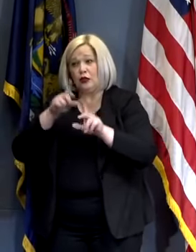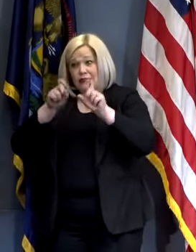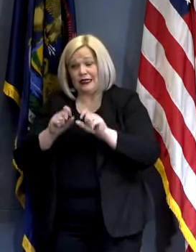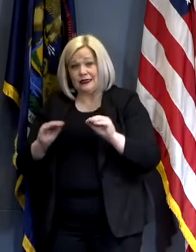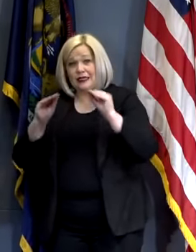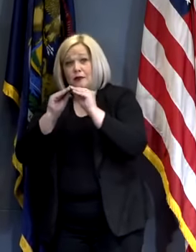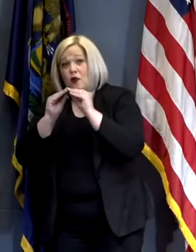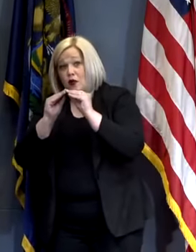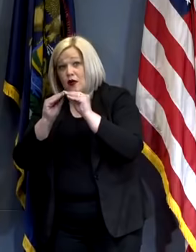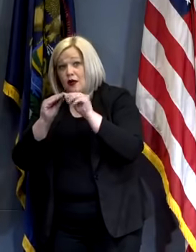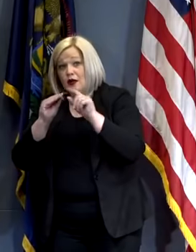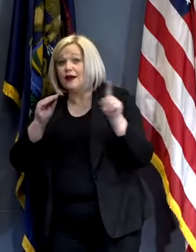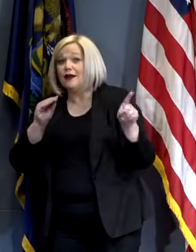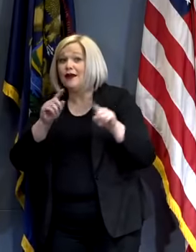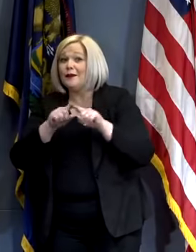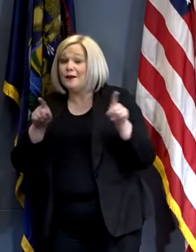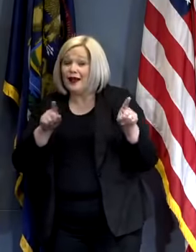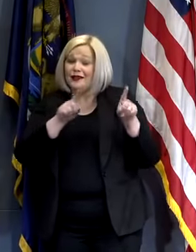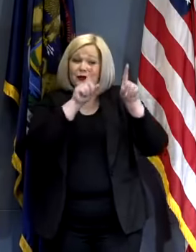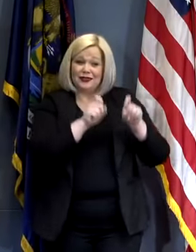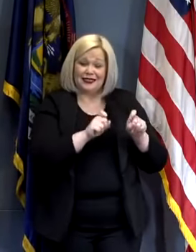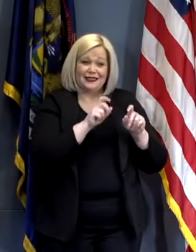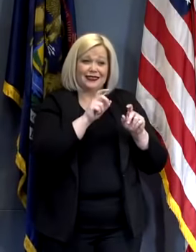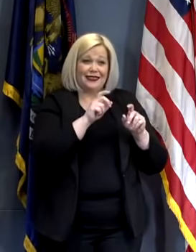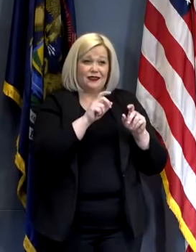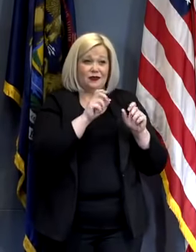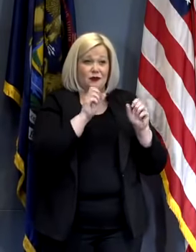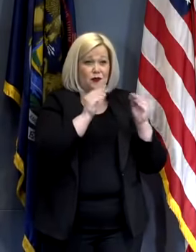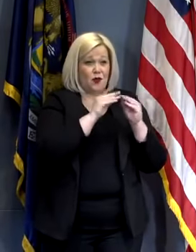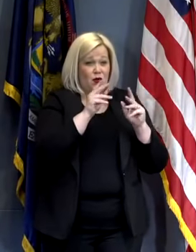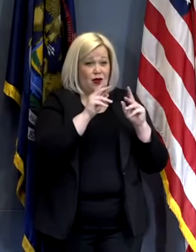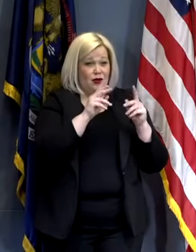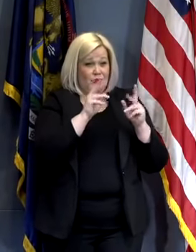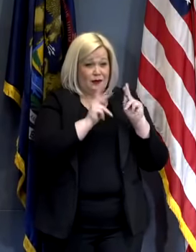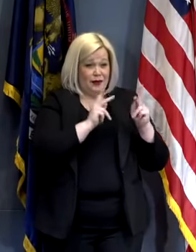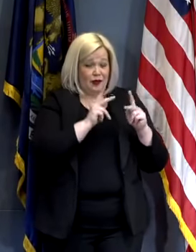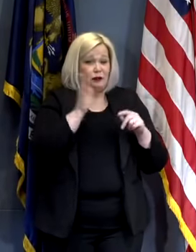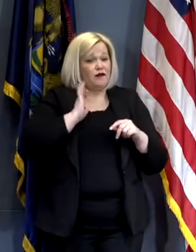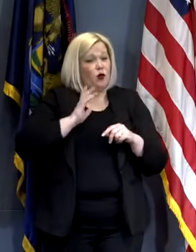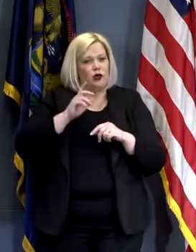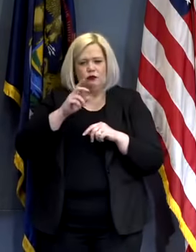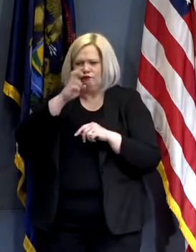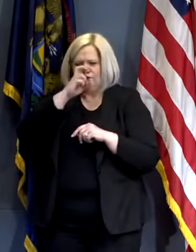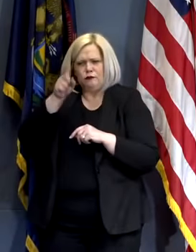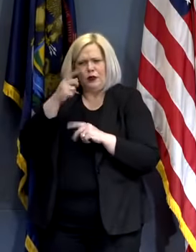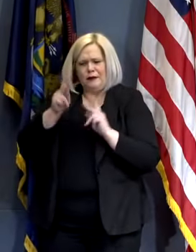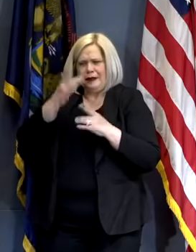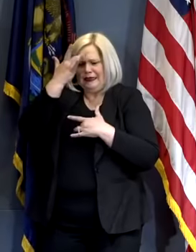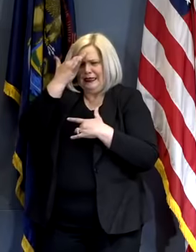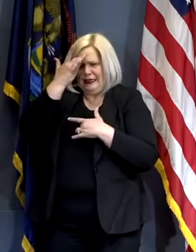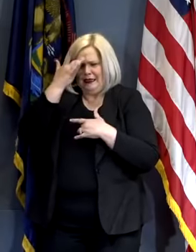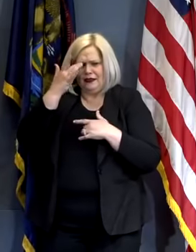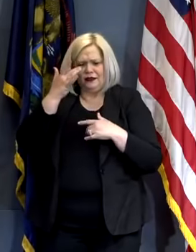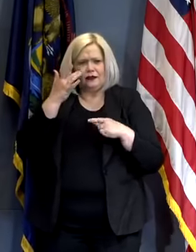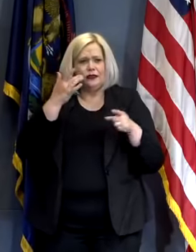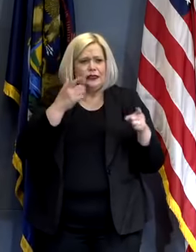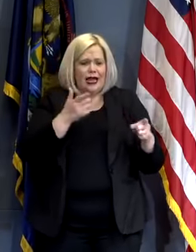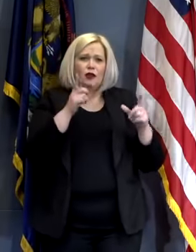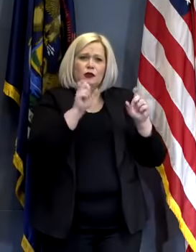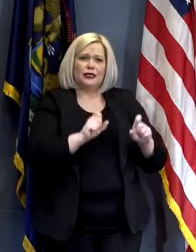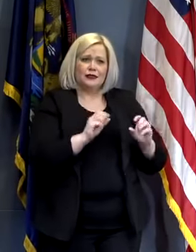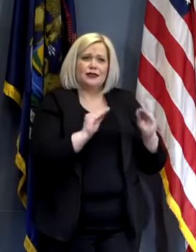get a test. So if you only test those who are in the hospital, really sick, on a ventilator, by definition, you're going to have a higher percentage of people